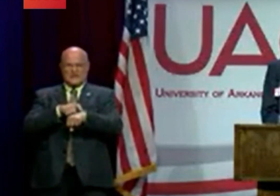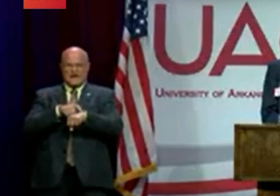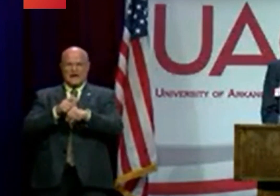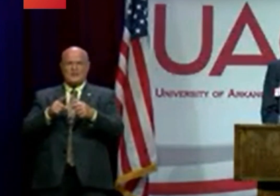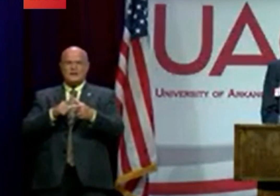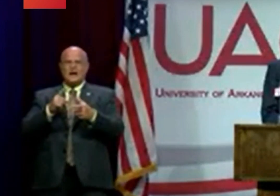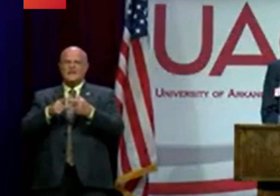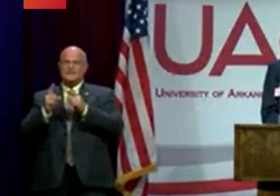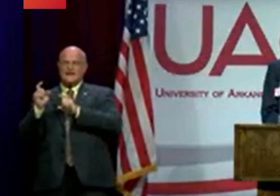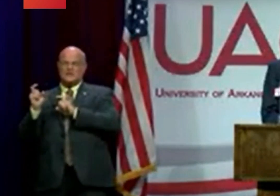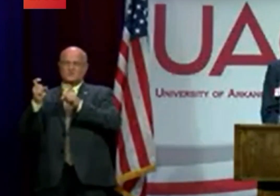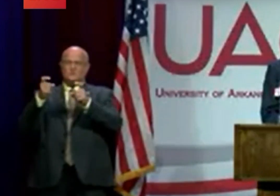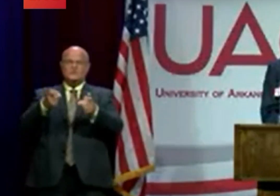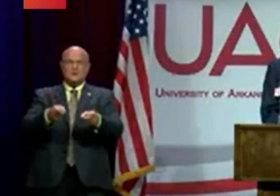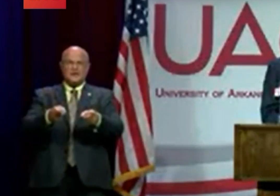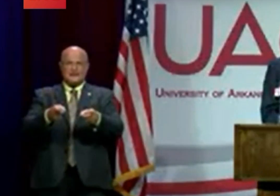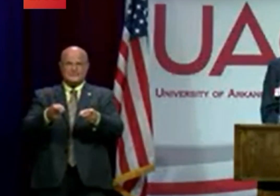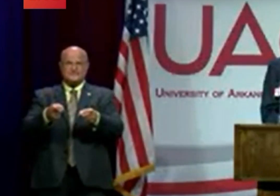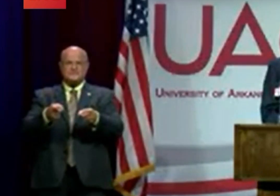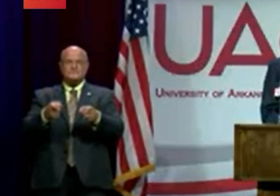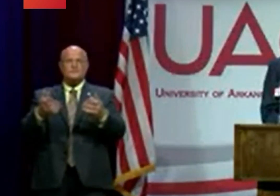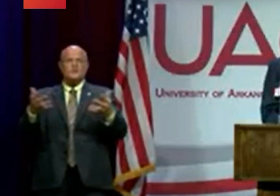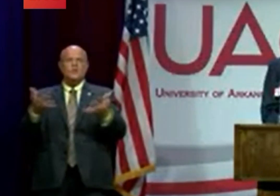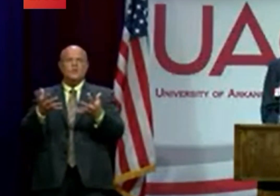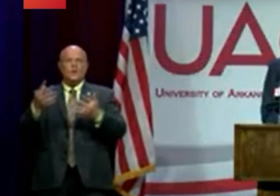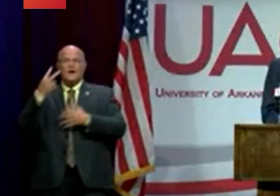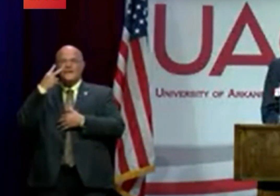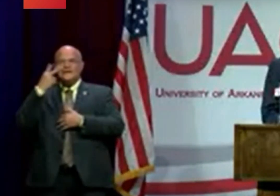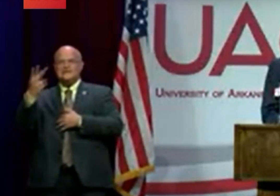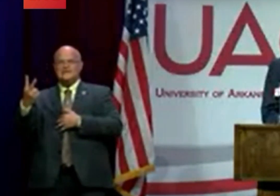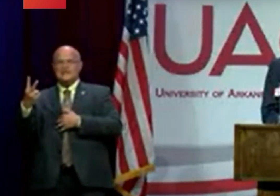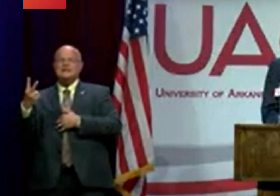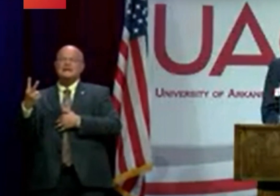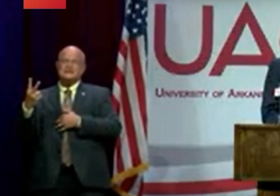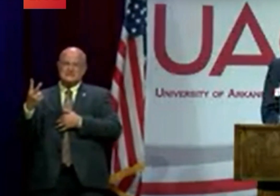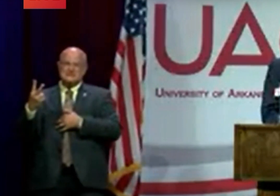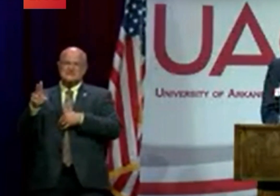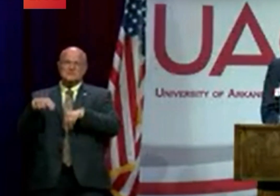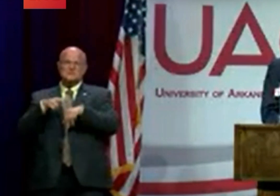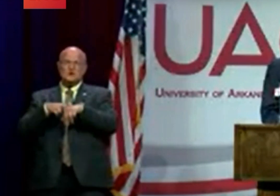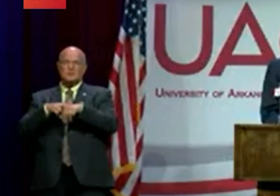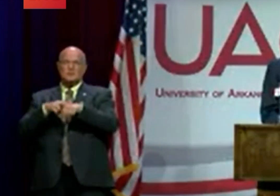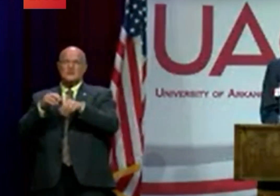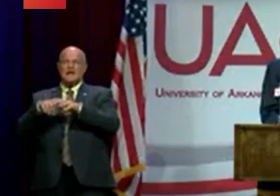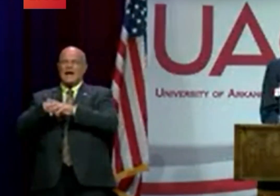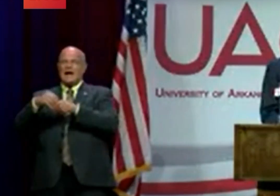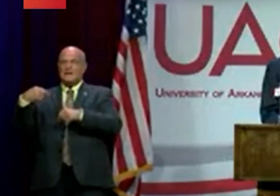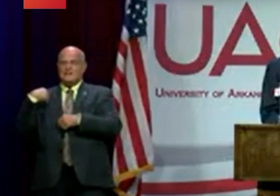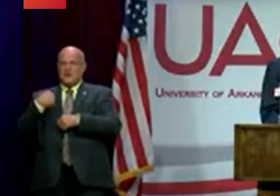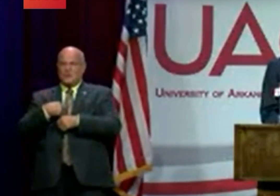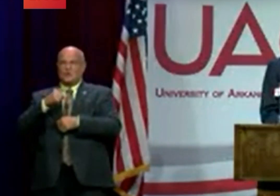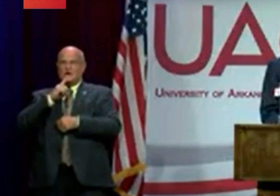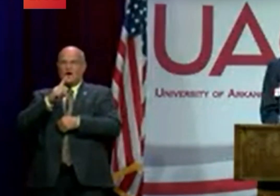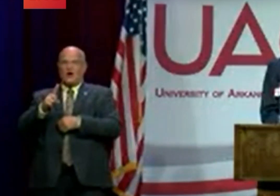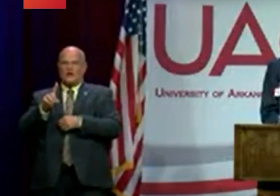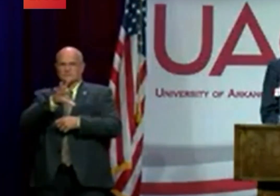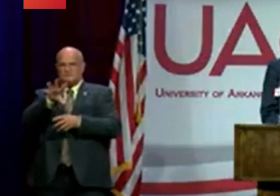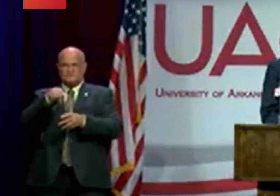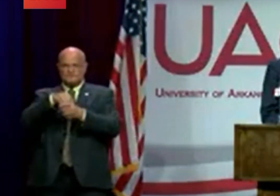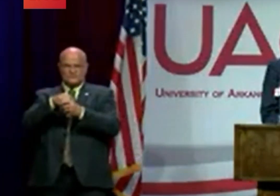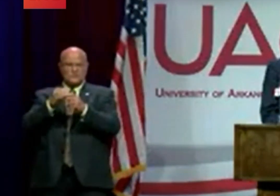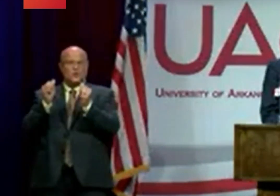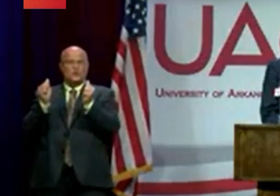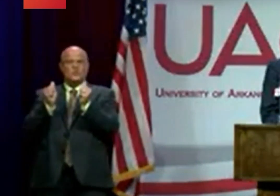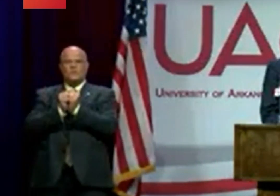they attributed that to what they see as a logical outcome of the fact that we are engaging